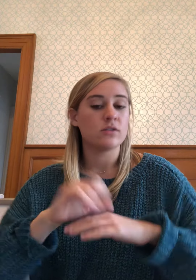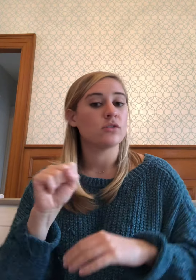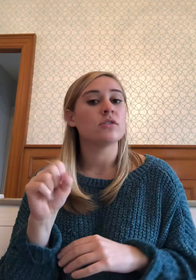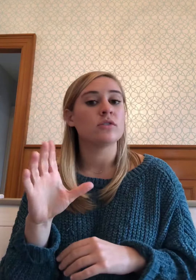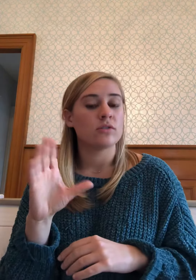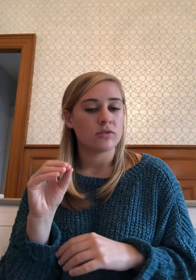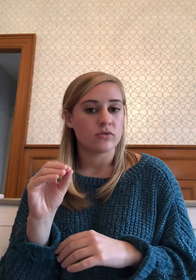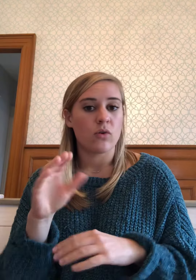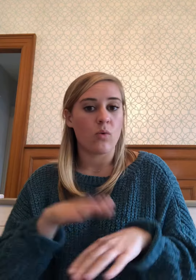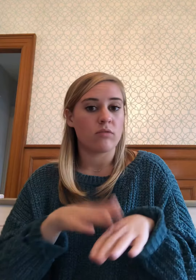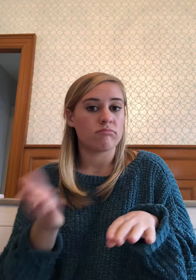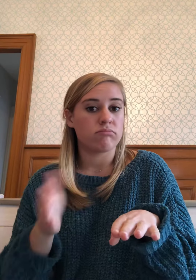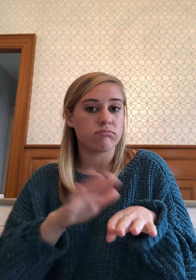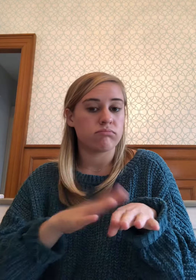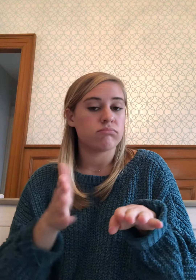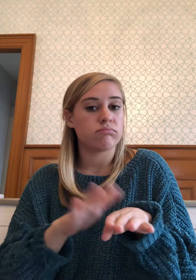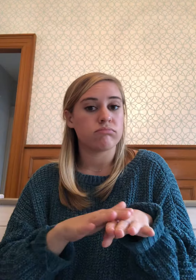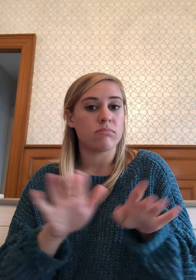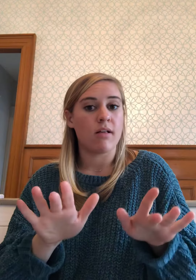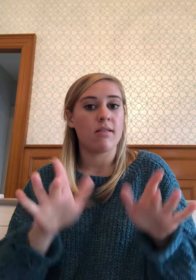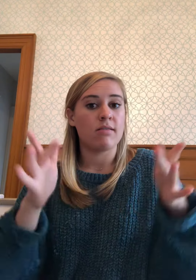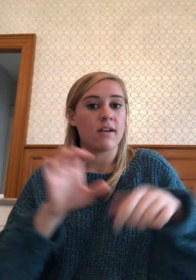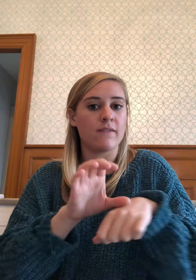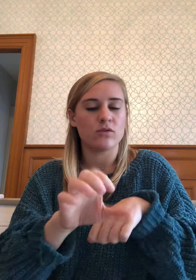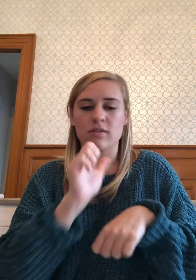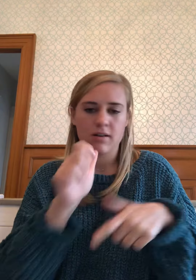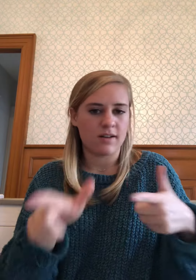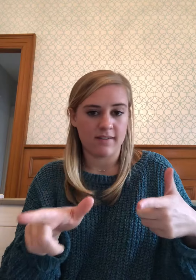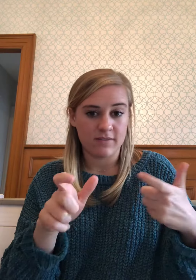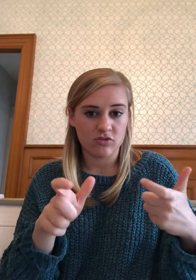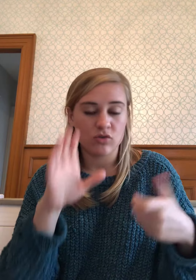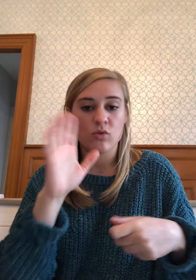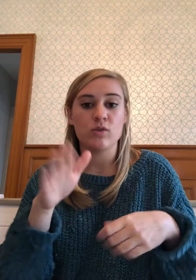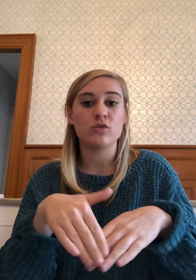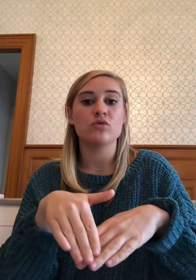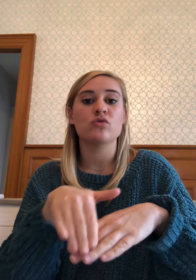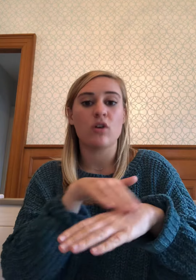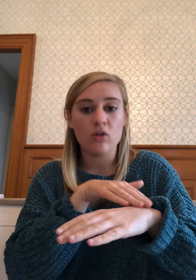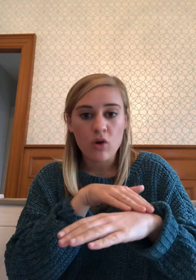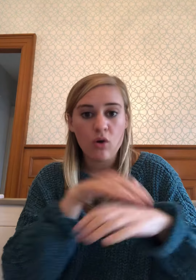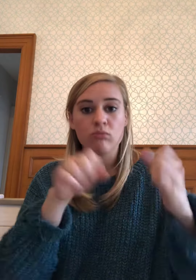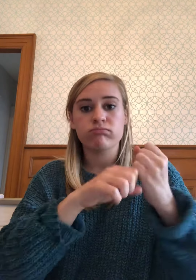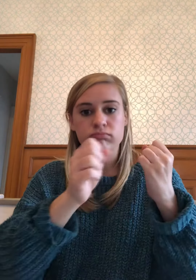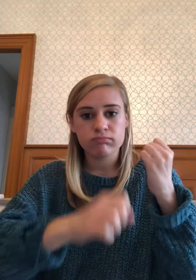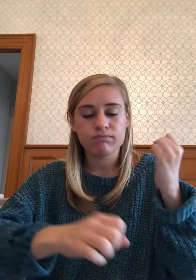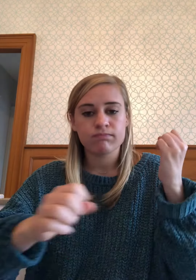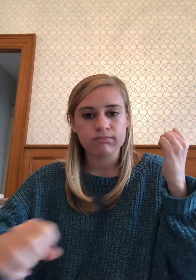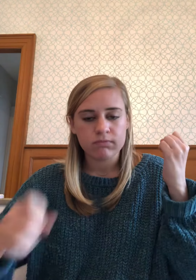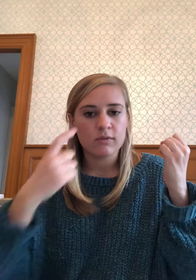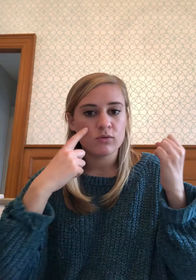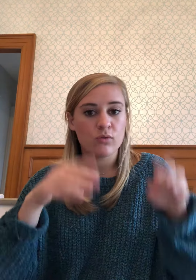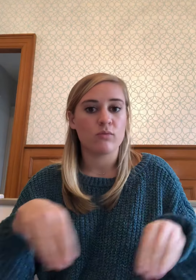light forces are not efficient. That slows orthodontic tooth movement. So you don't want a stop and